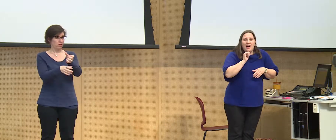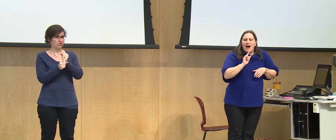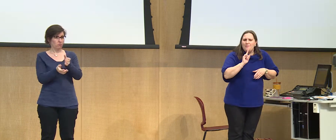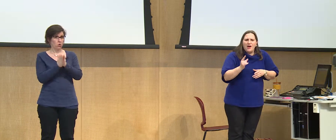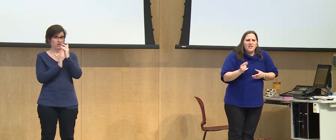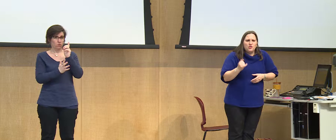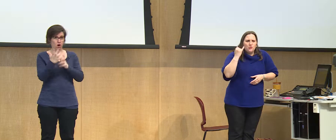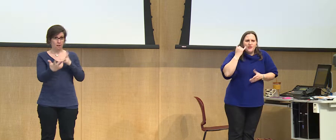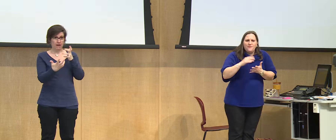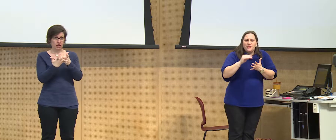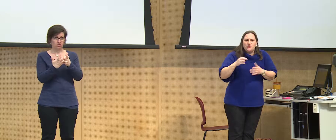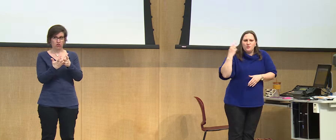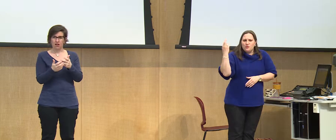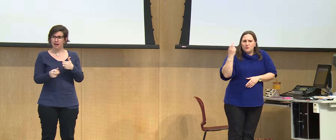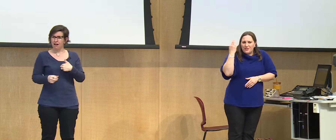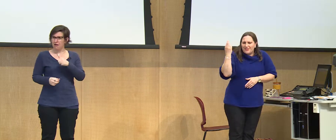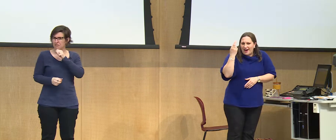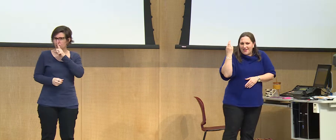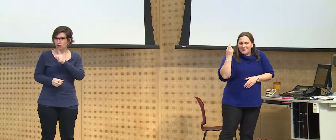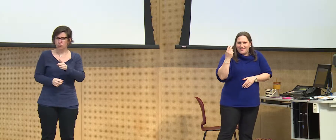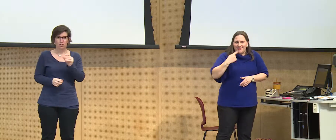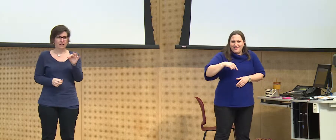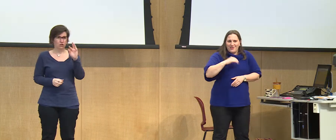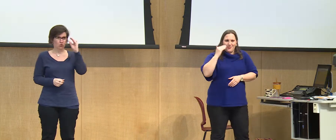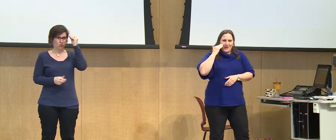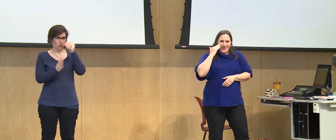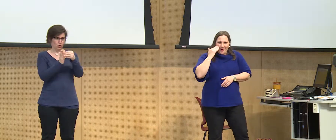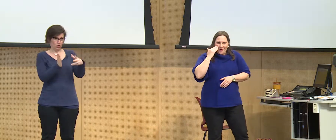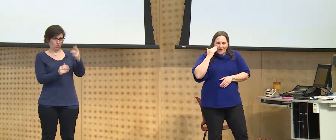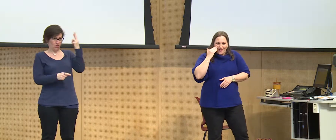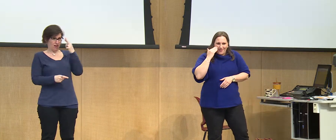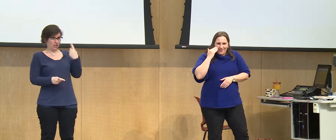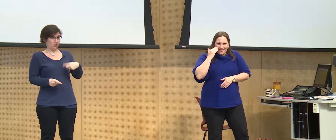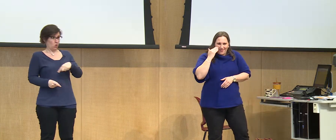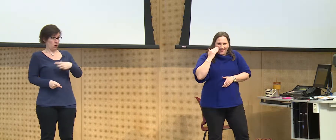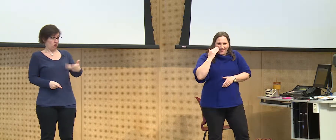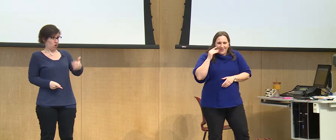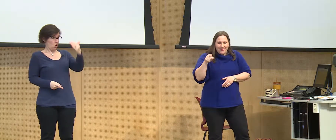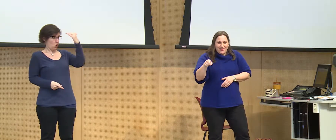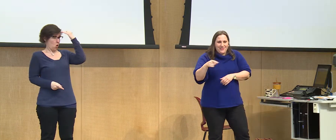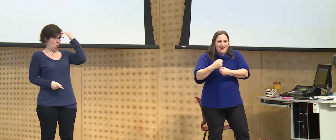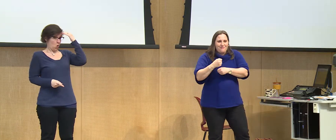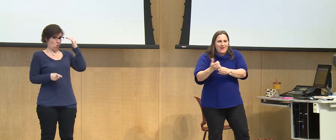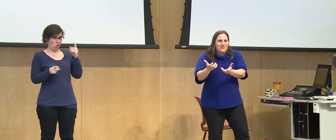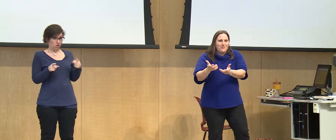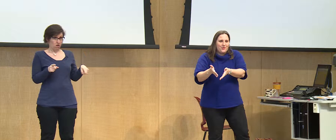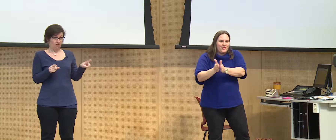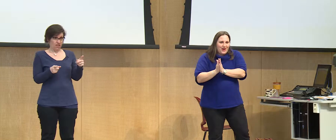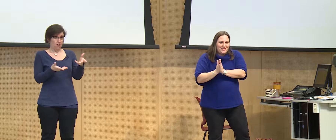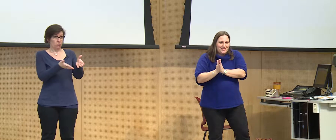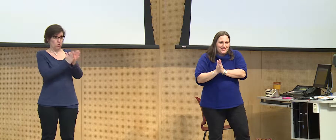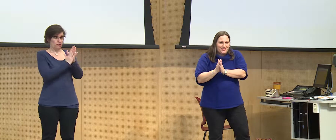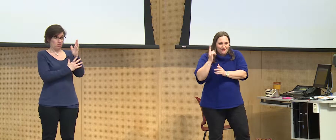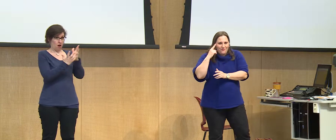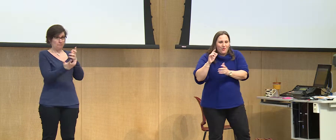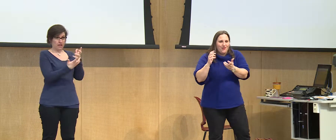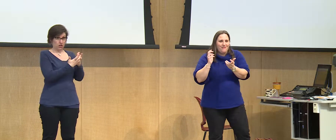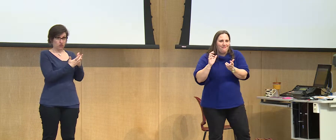I'm not sure if the students realize that we know that they've made the request for